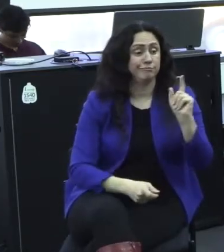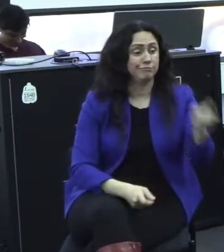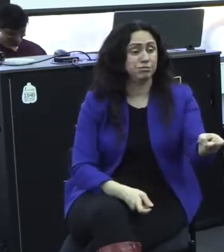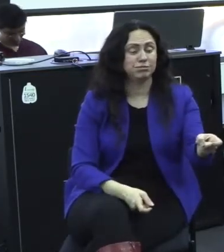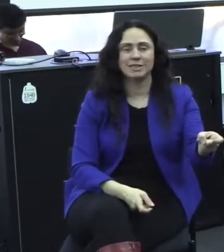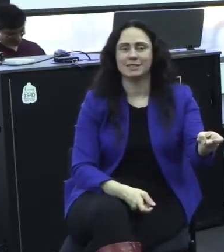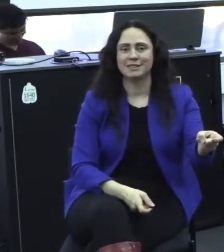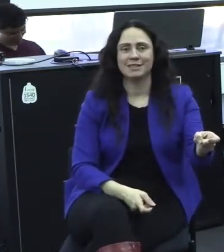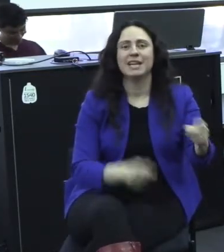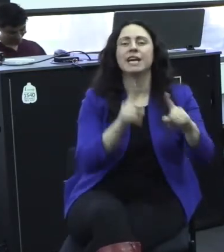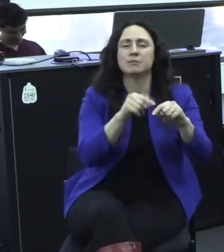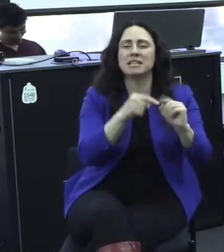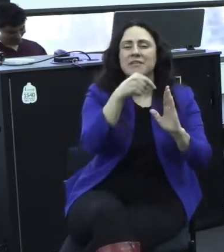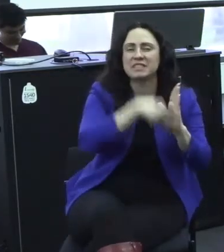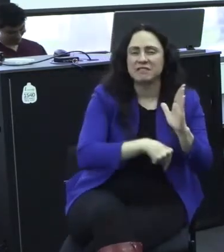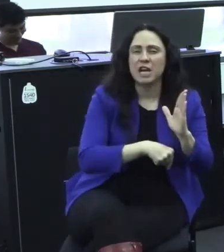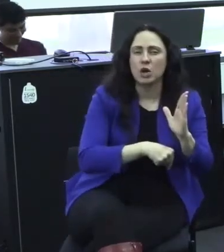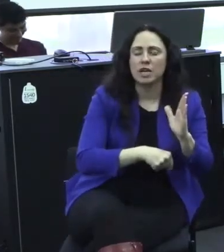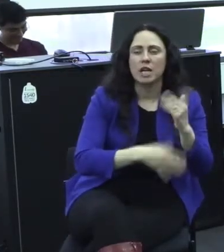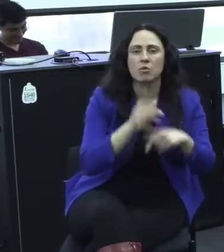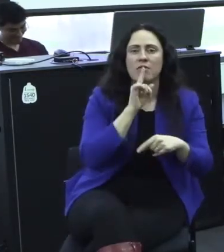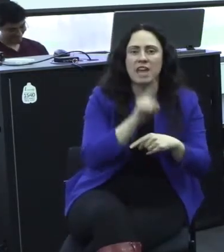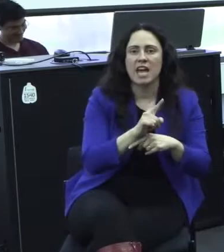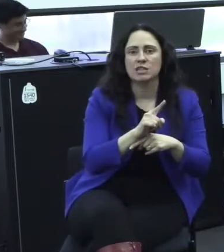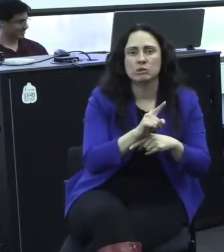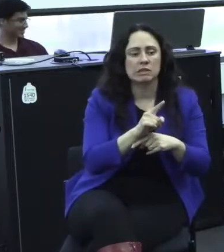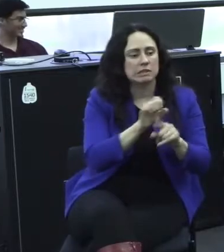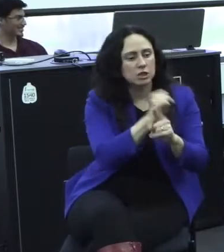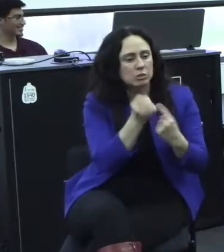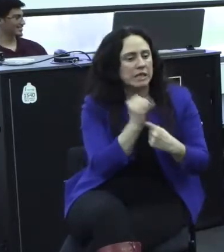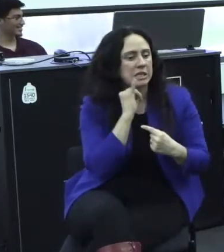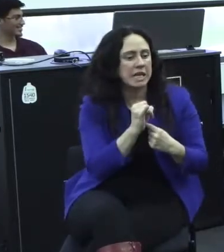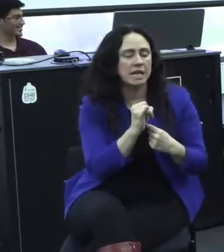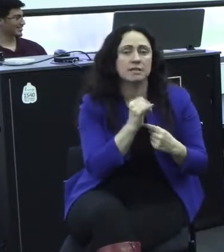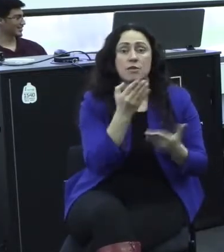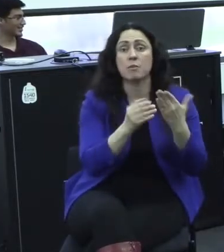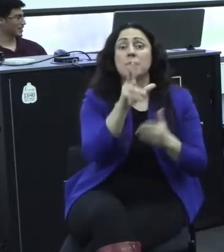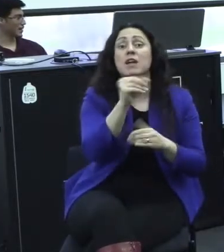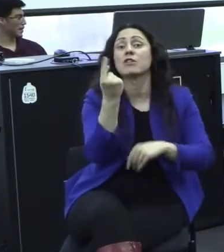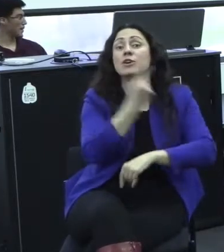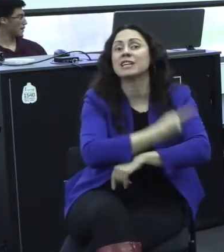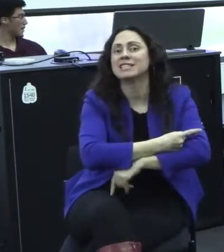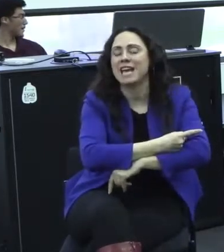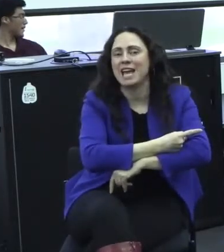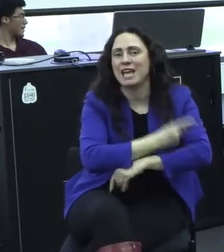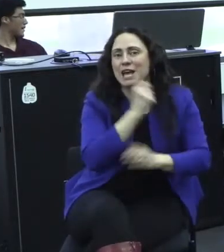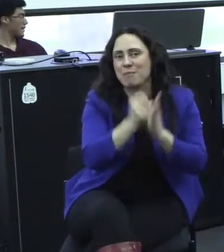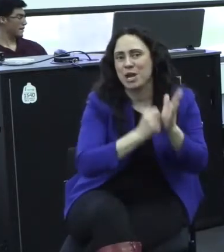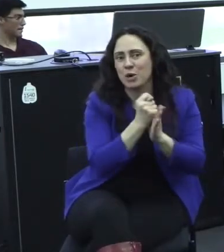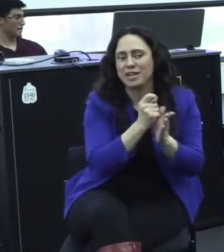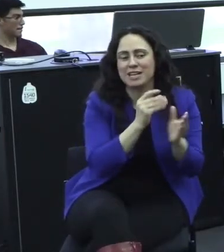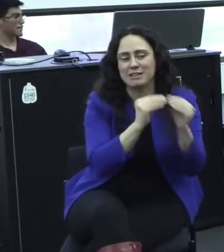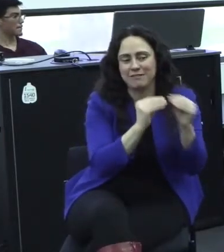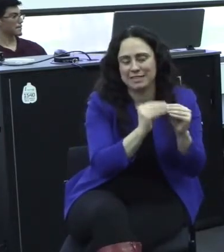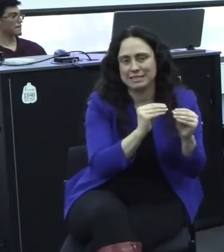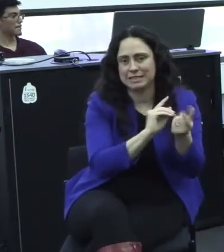Depending on the severity and what the actual nuance is, there might be a 30-day cure period or things like that.